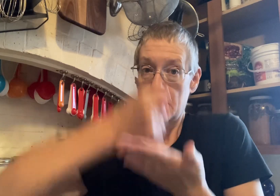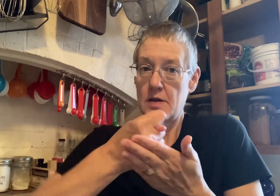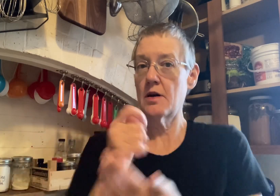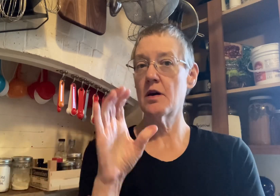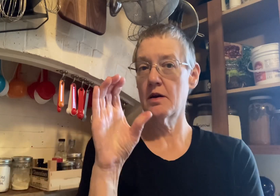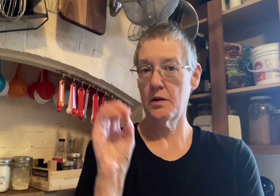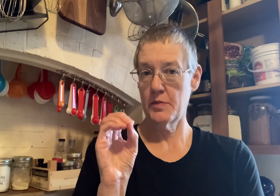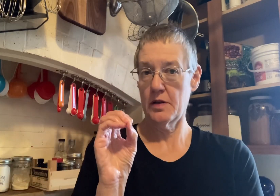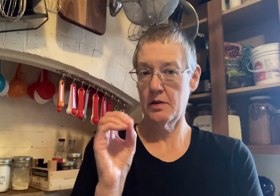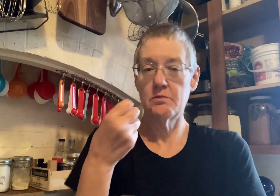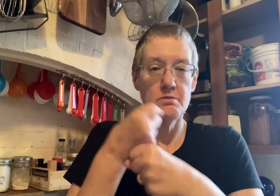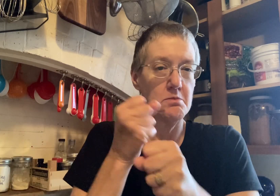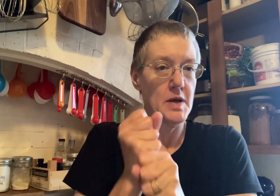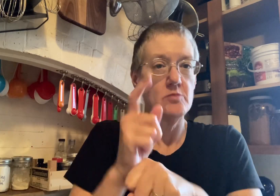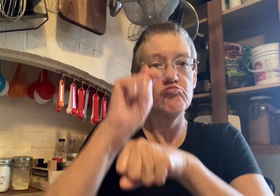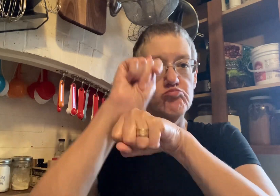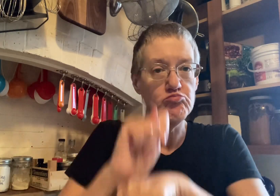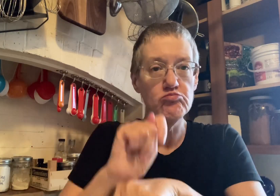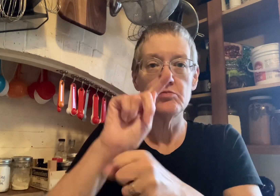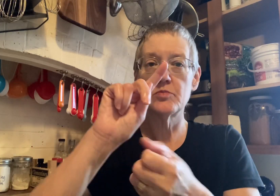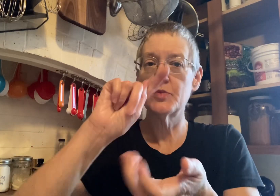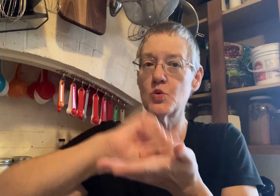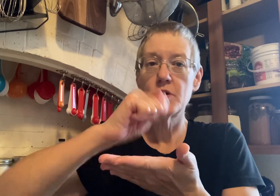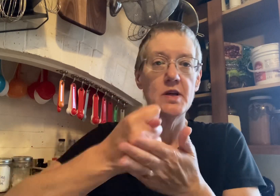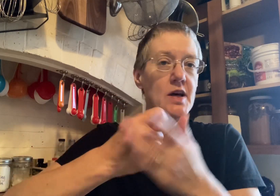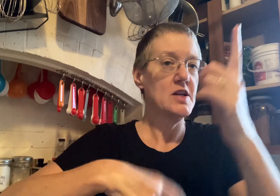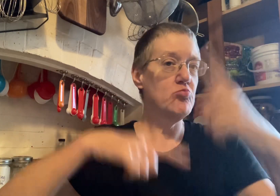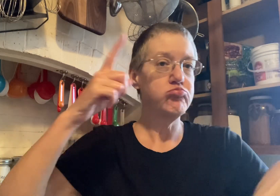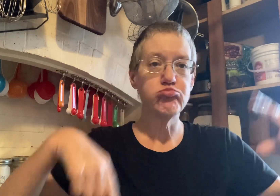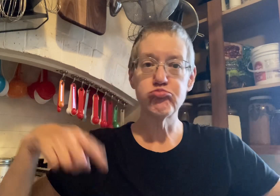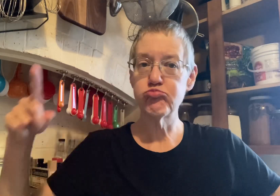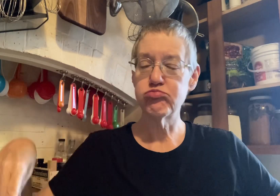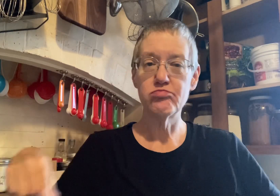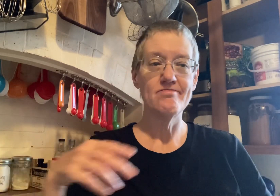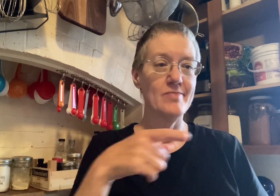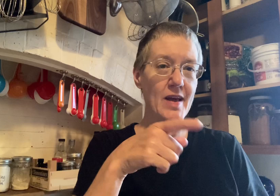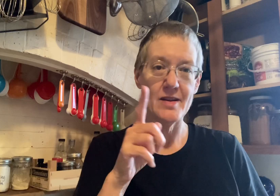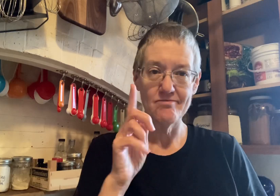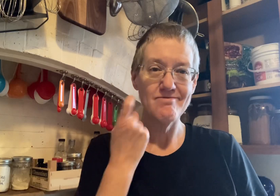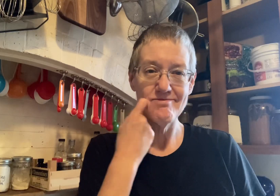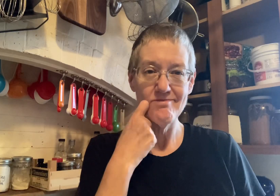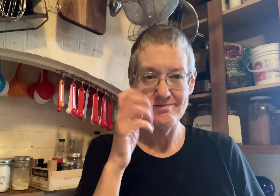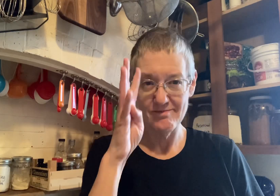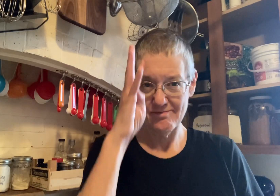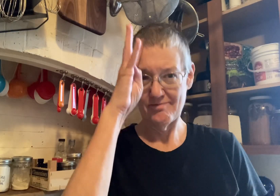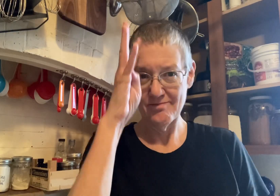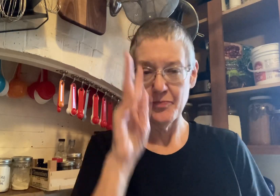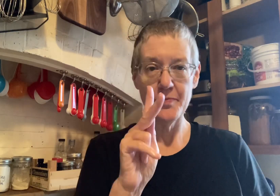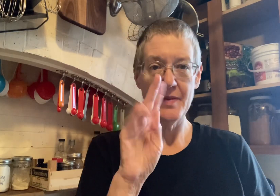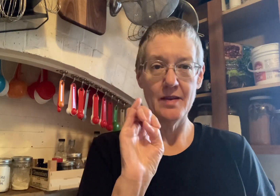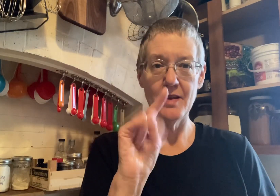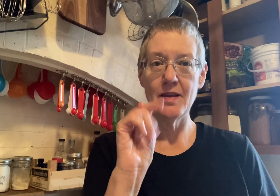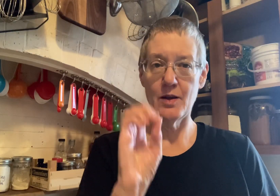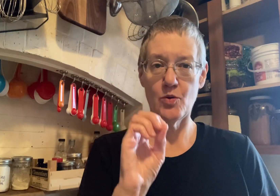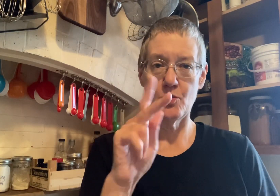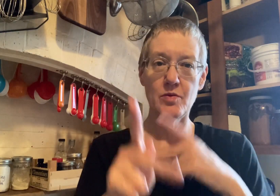But this is a tortilla company. They make traditional tortillas and a whole different variety. And this